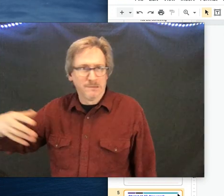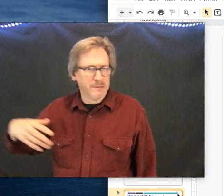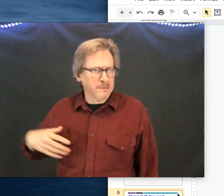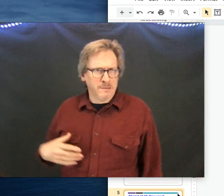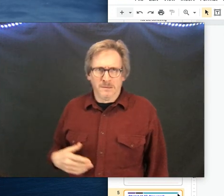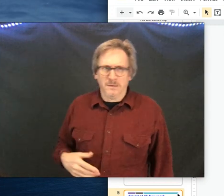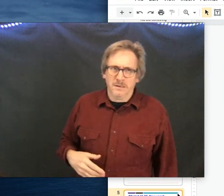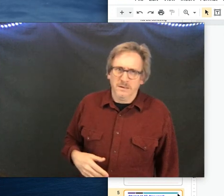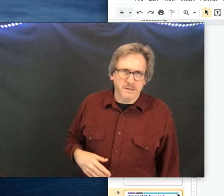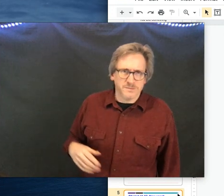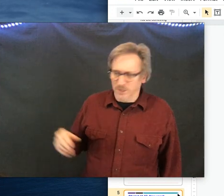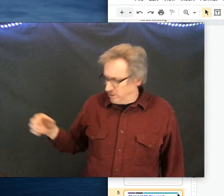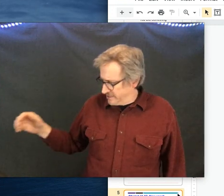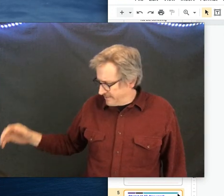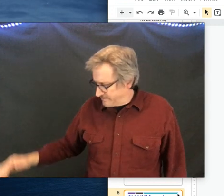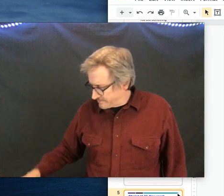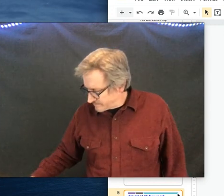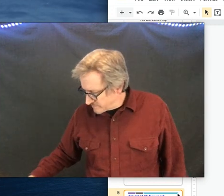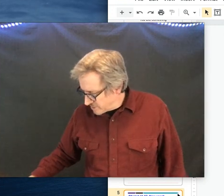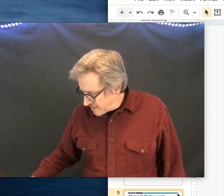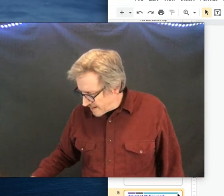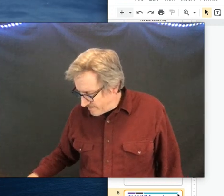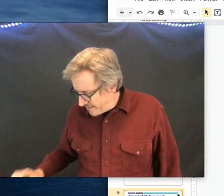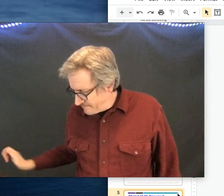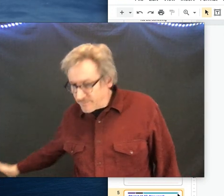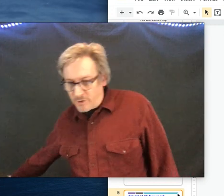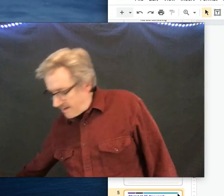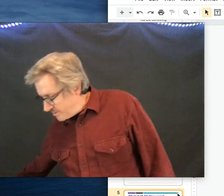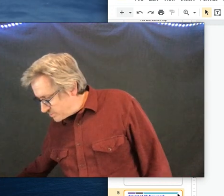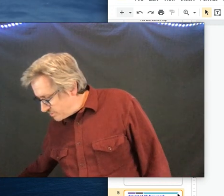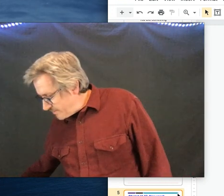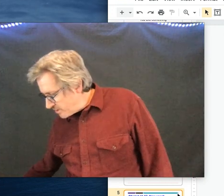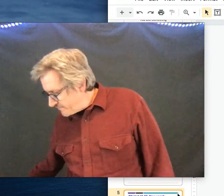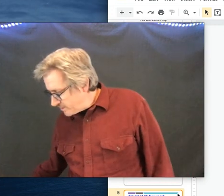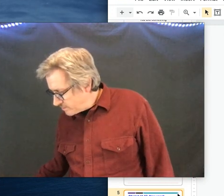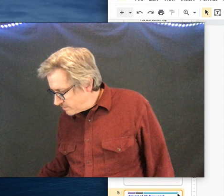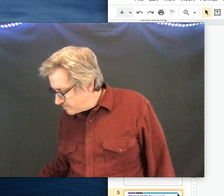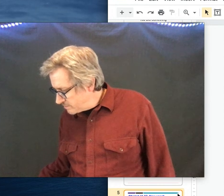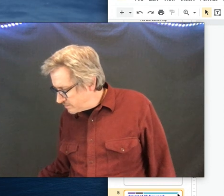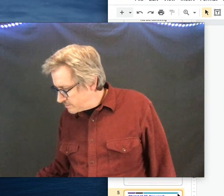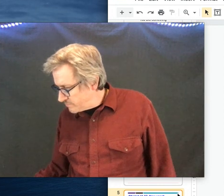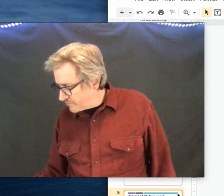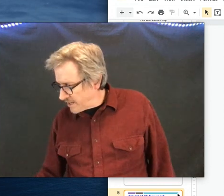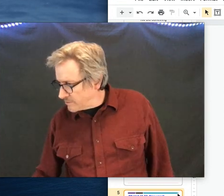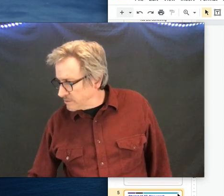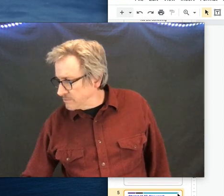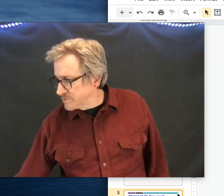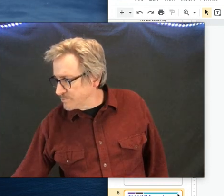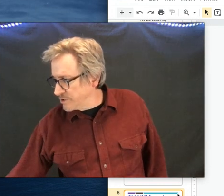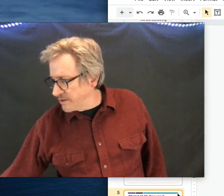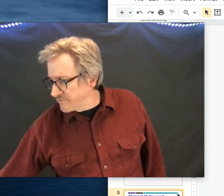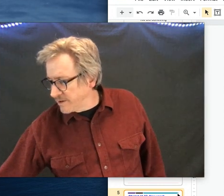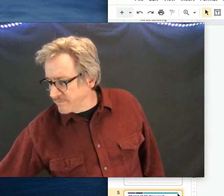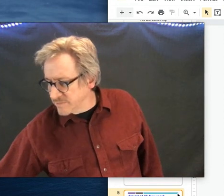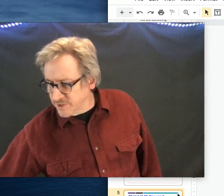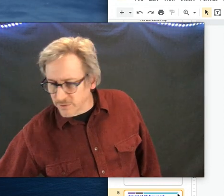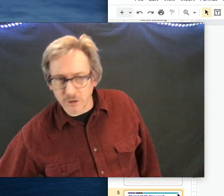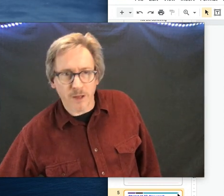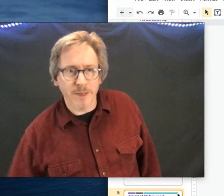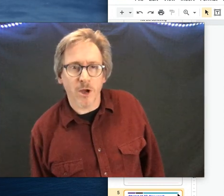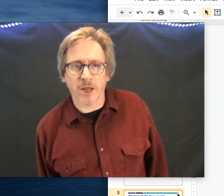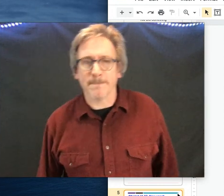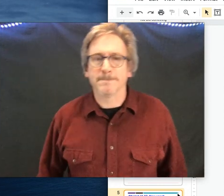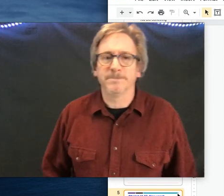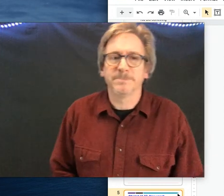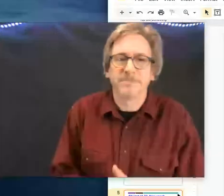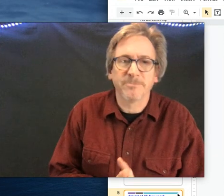fifth. It's been a long day. Hi, buddy. Okay, I'm going to turn you back over here. Don't freak out. Just putting you out of frame so you don't claw